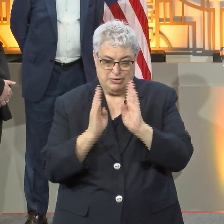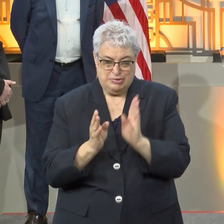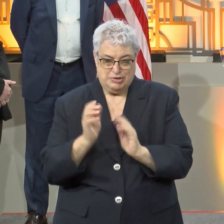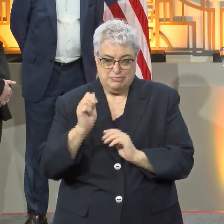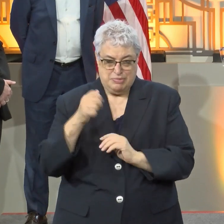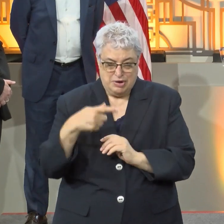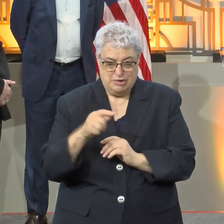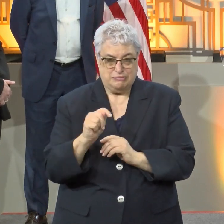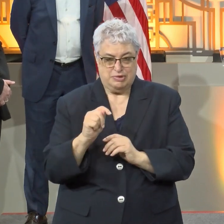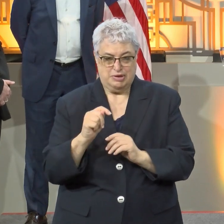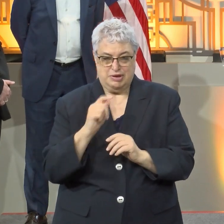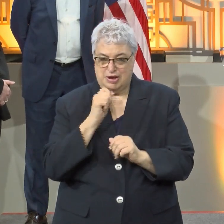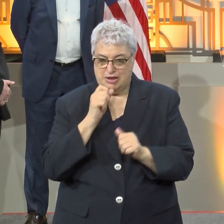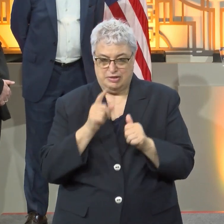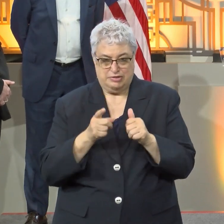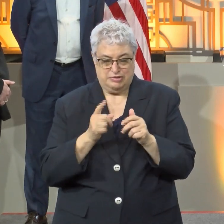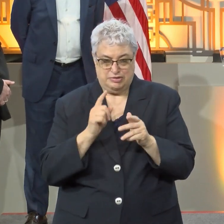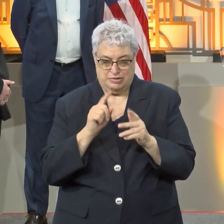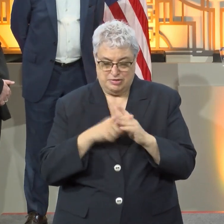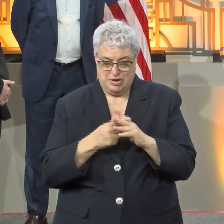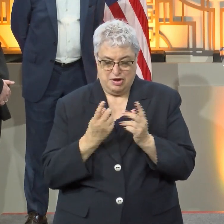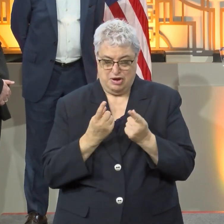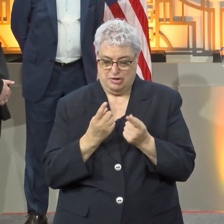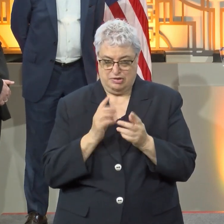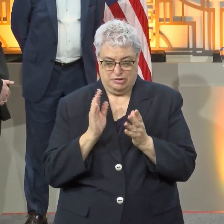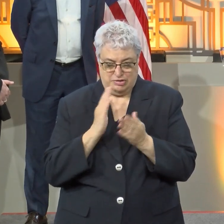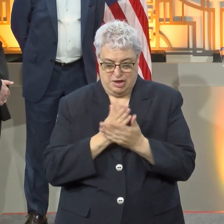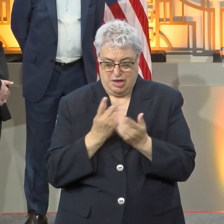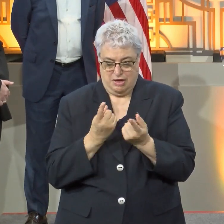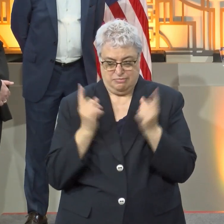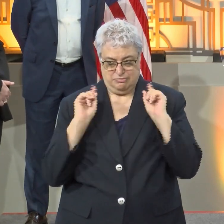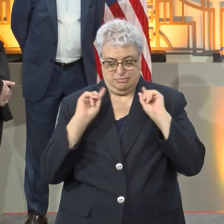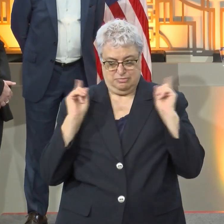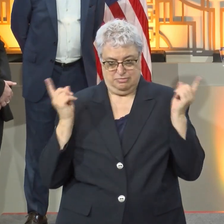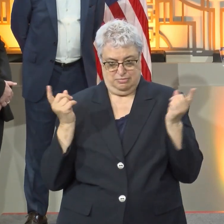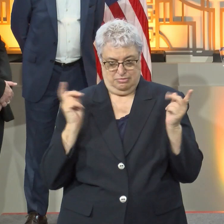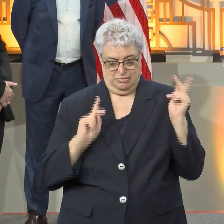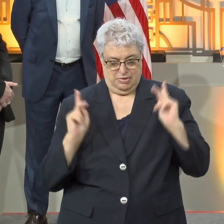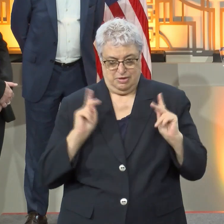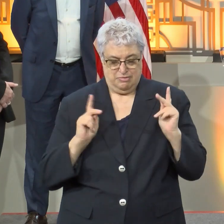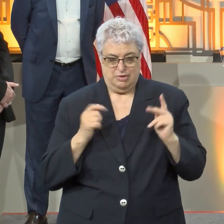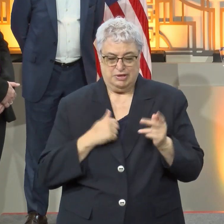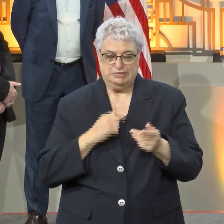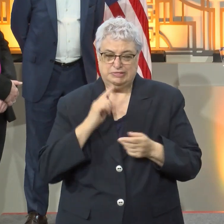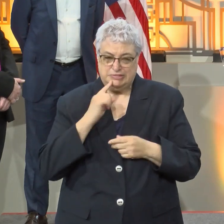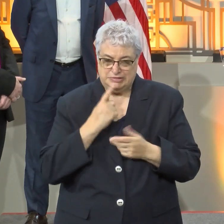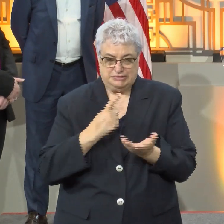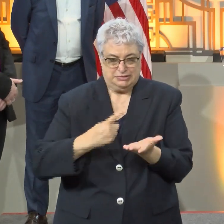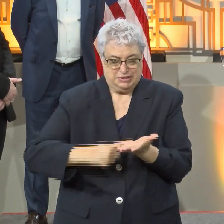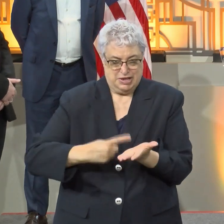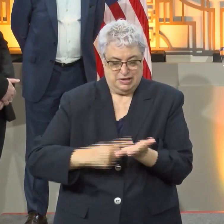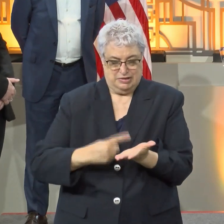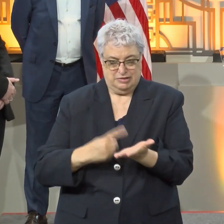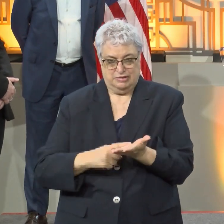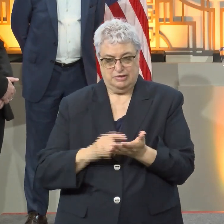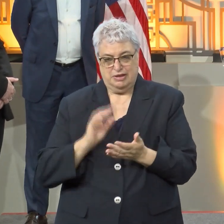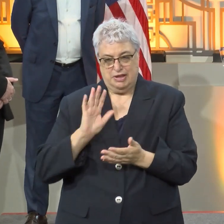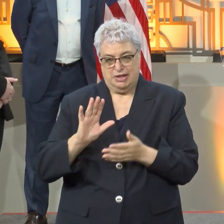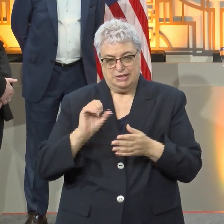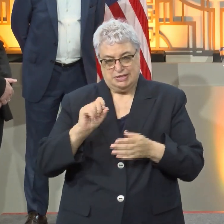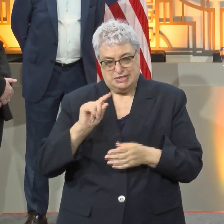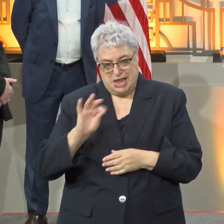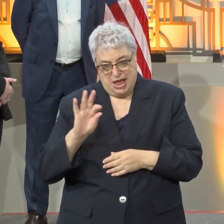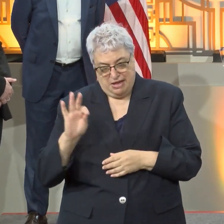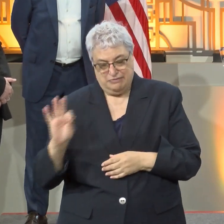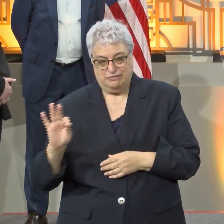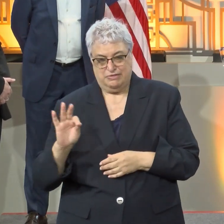not start or stop at the Horseshoe. We have had a series of conversations with the mayor, his administration, and